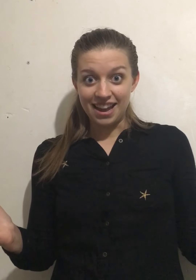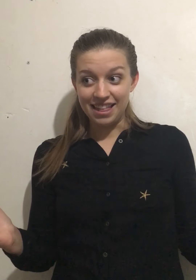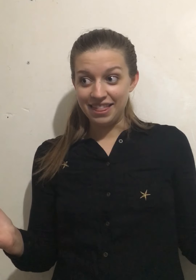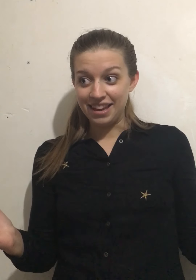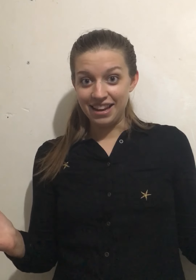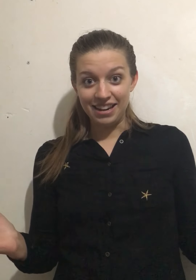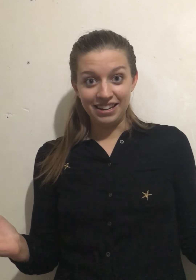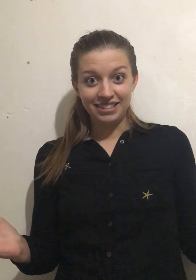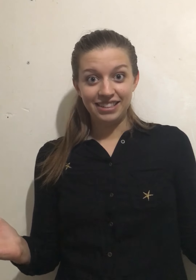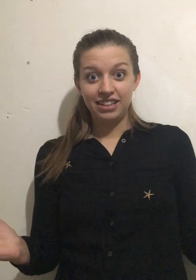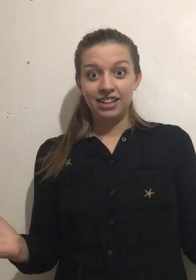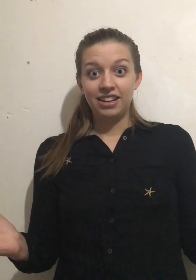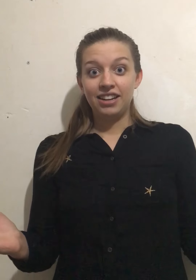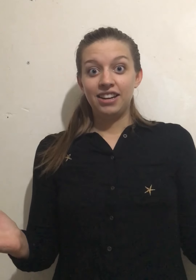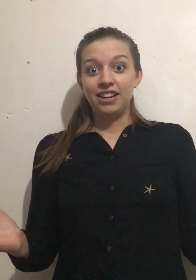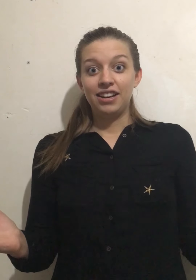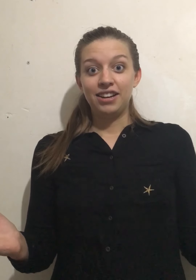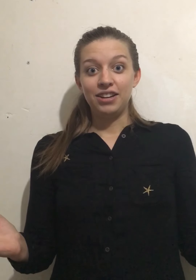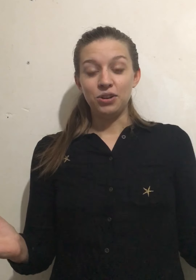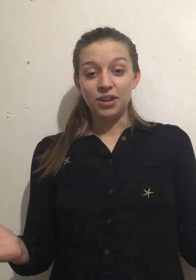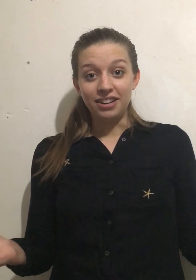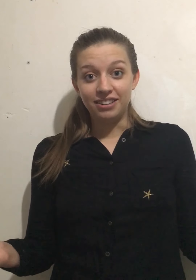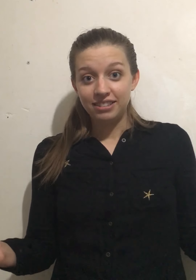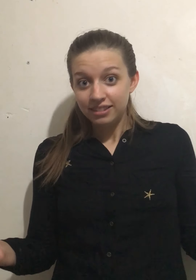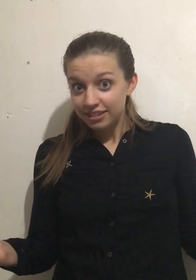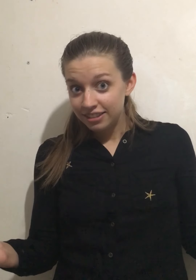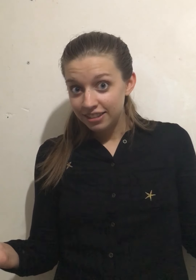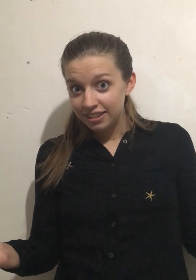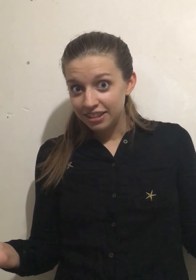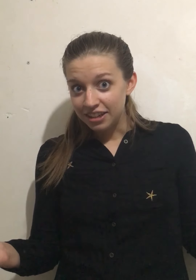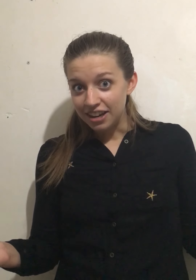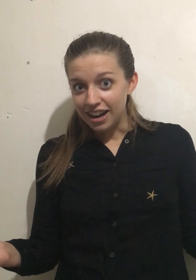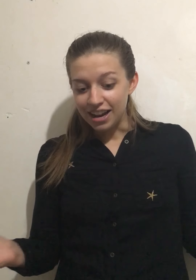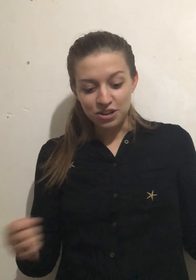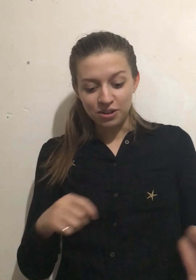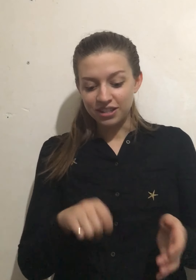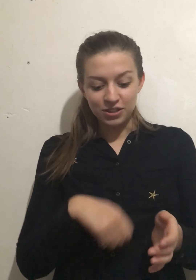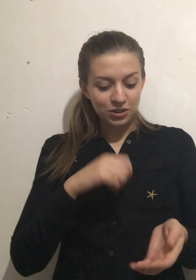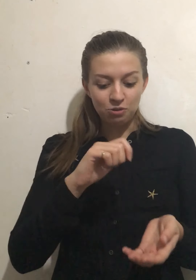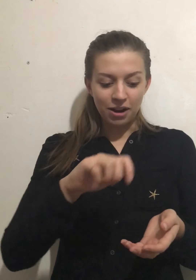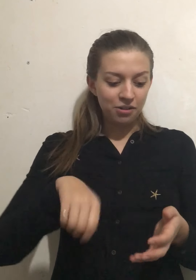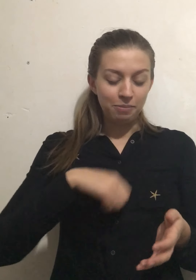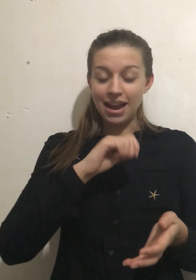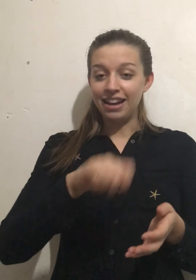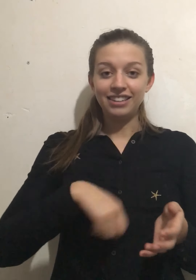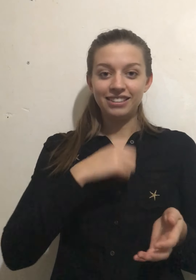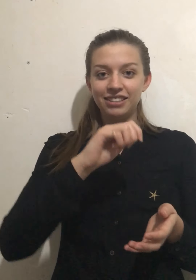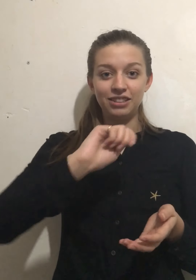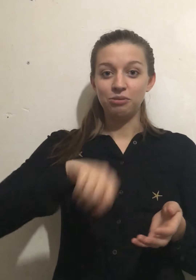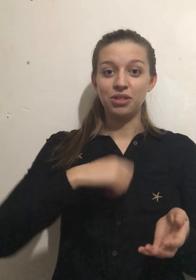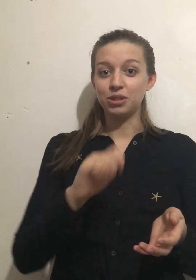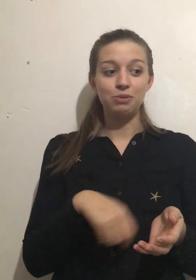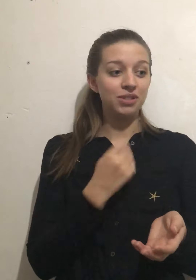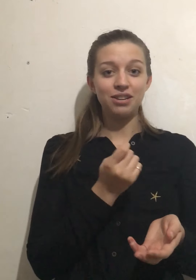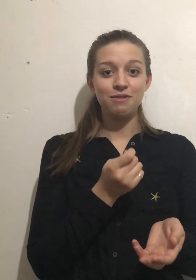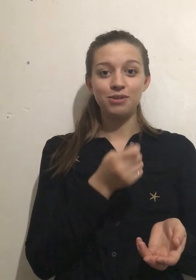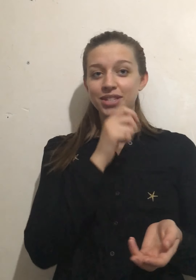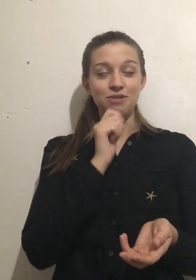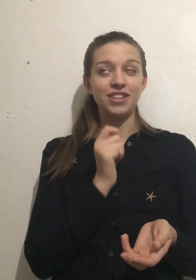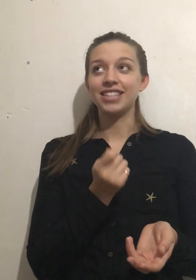And then you're done. And you get to scoop out the pan with the spoons that you used, and you get to eat